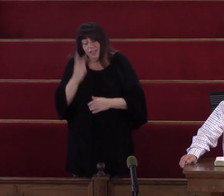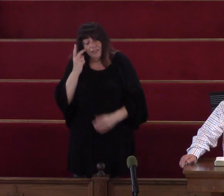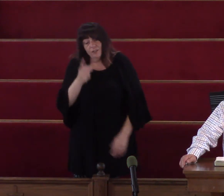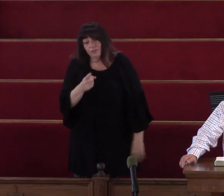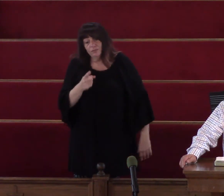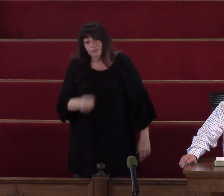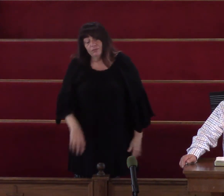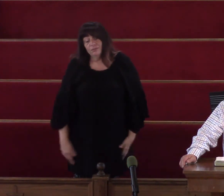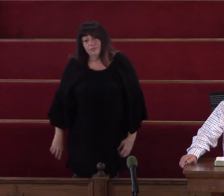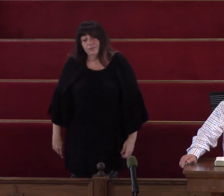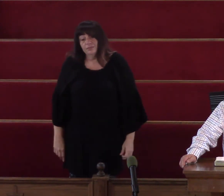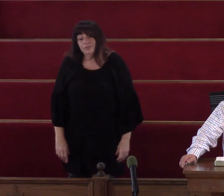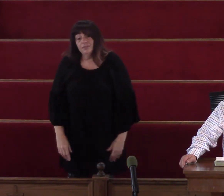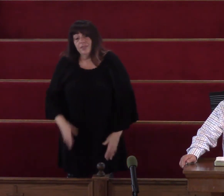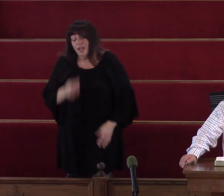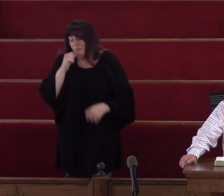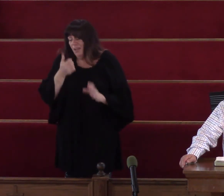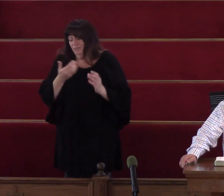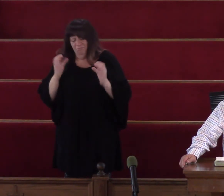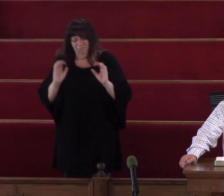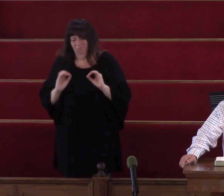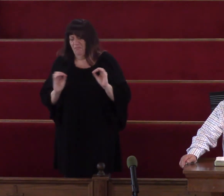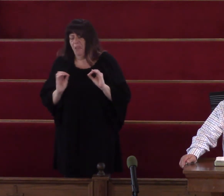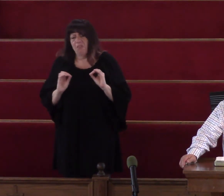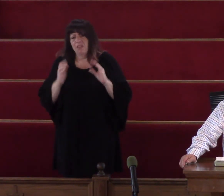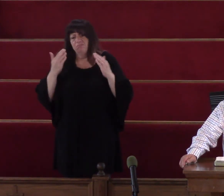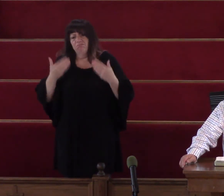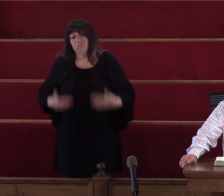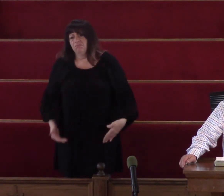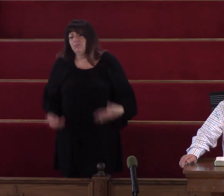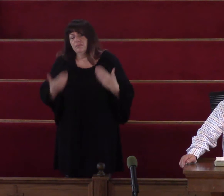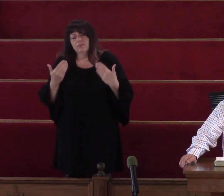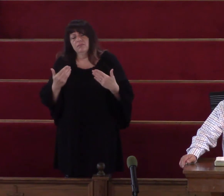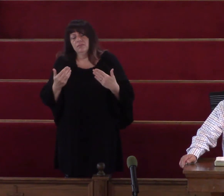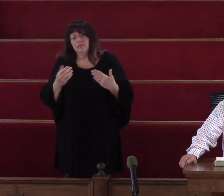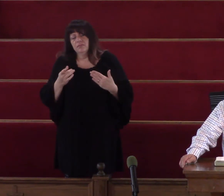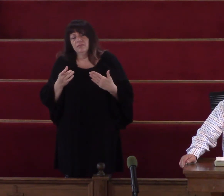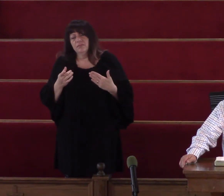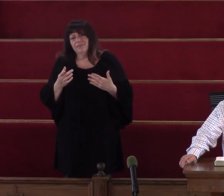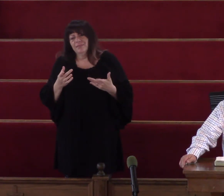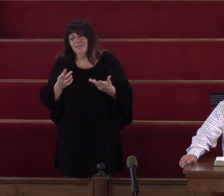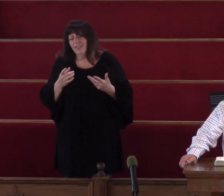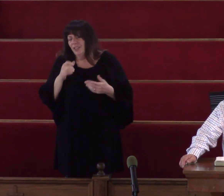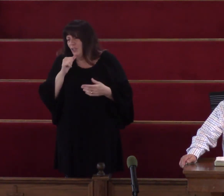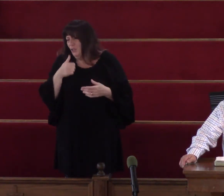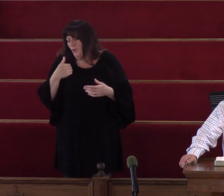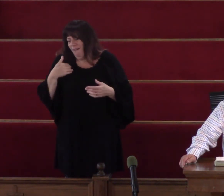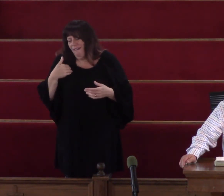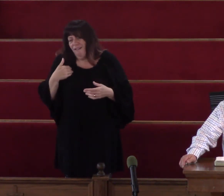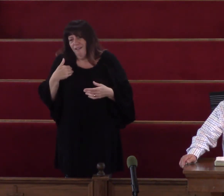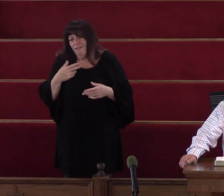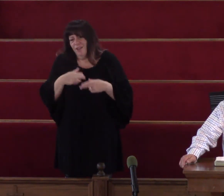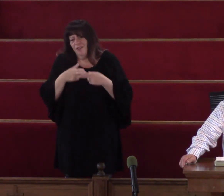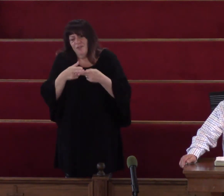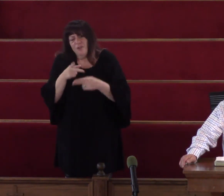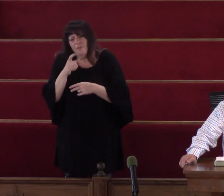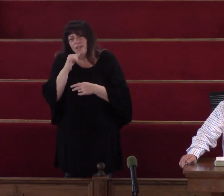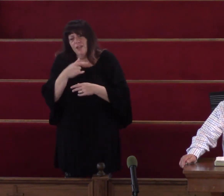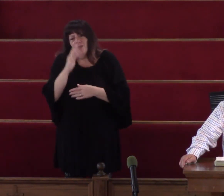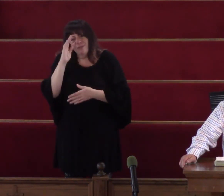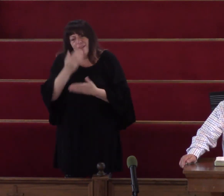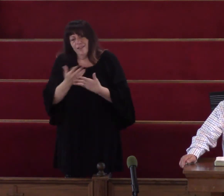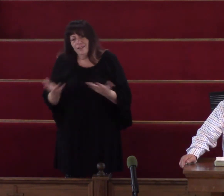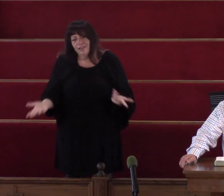And am No more Worthy To be Called Thy Son And the Father Said To his